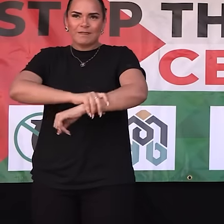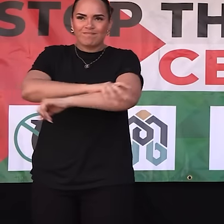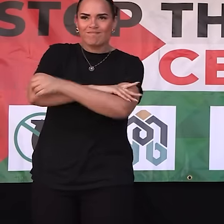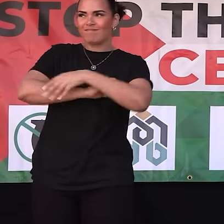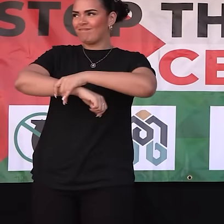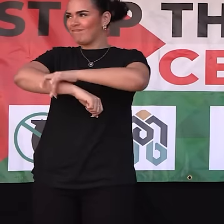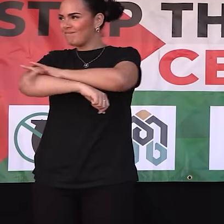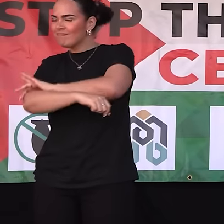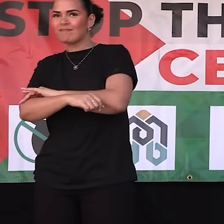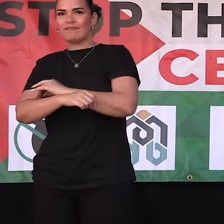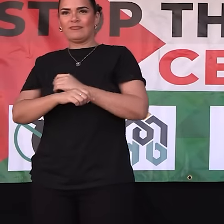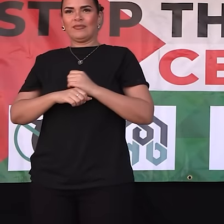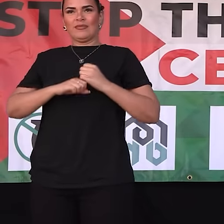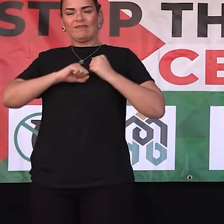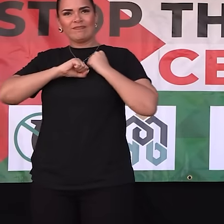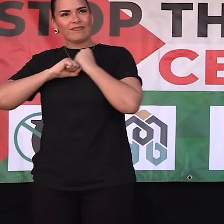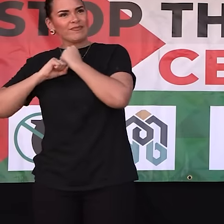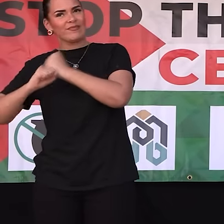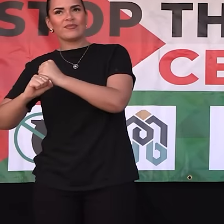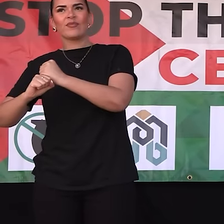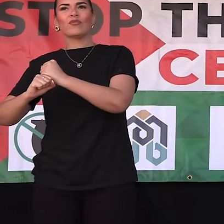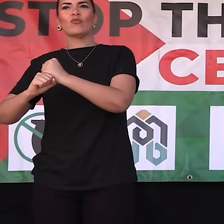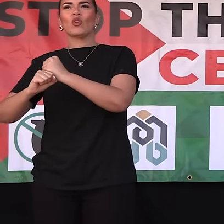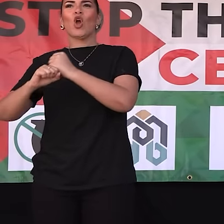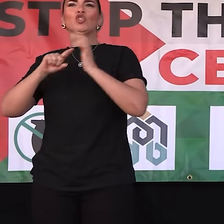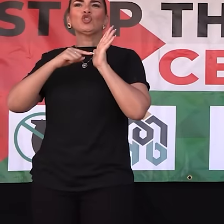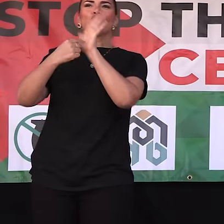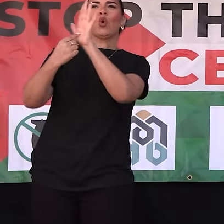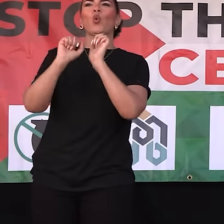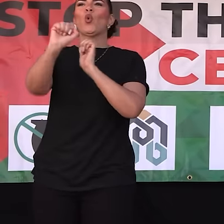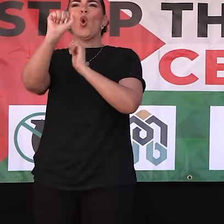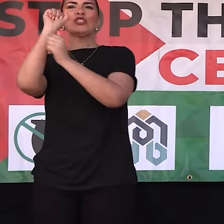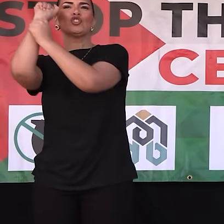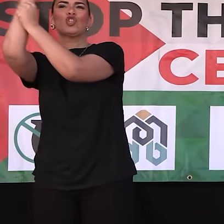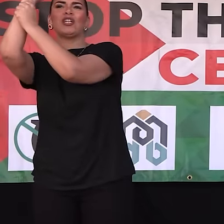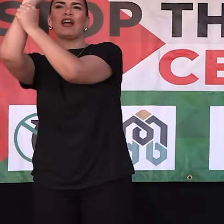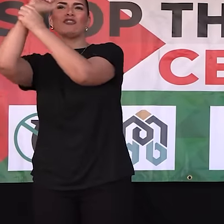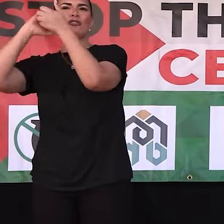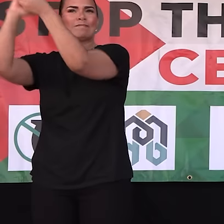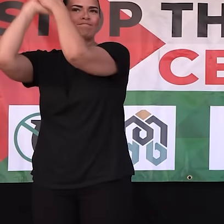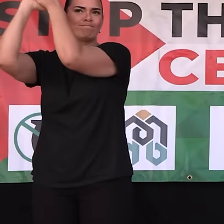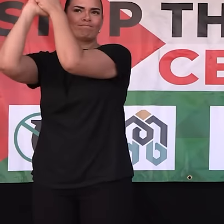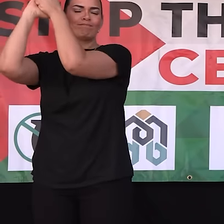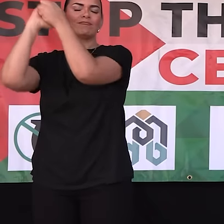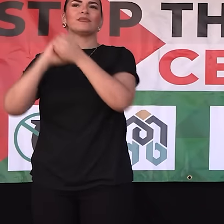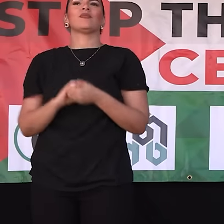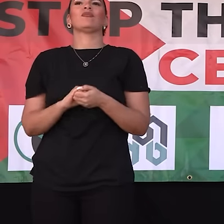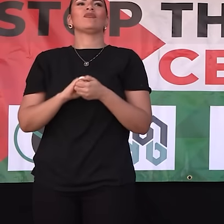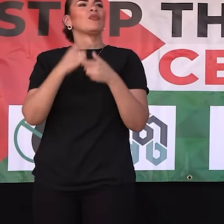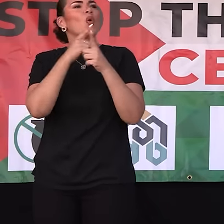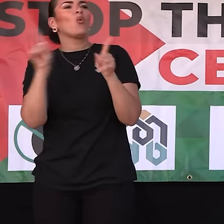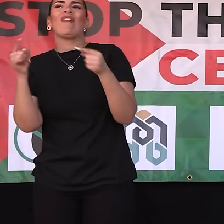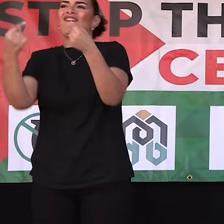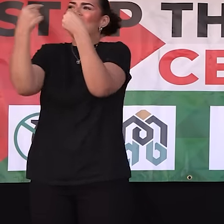of millions of people to show their solidarity with the Palestinian people and all people who are victims of wars